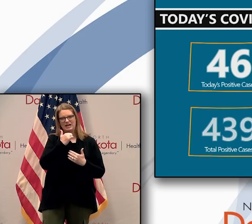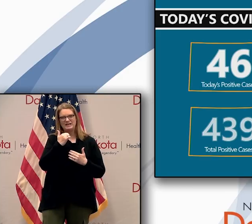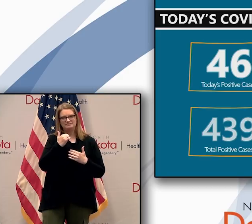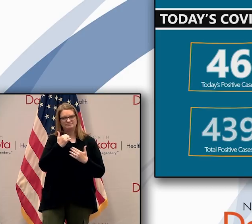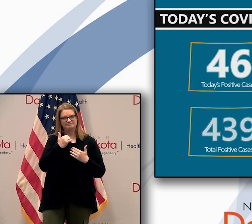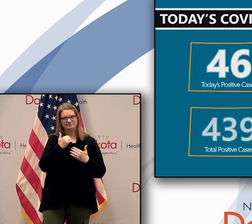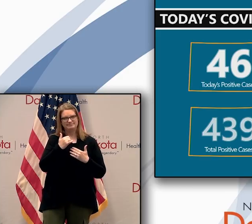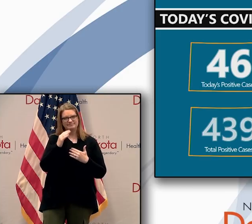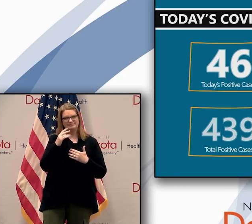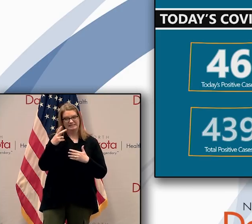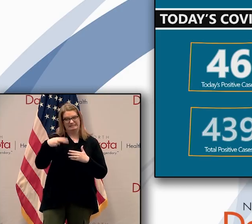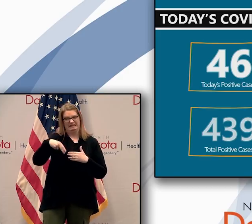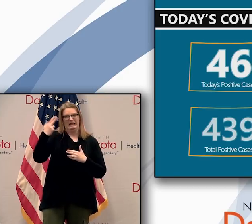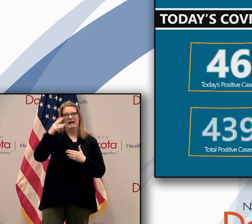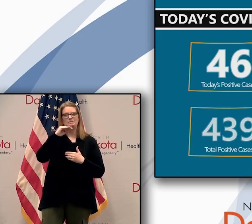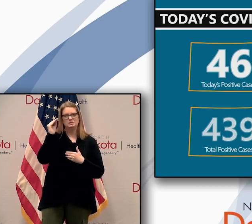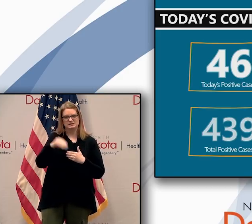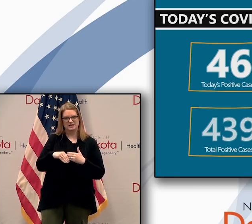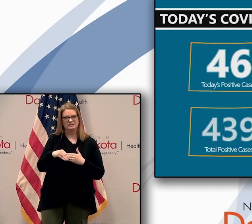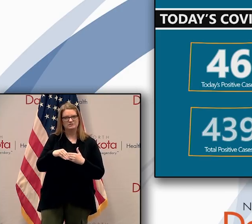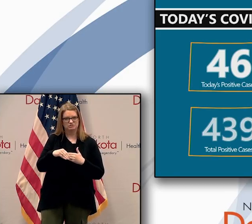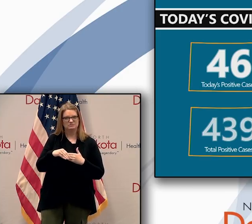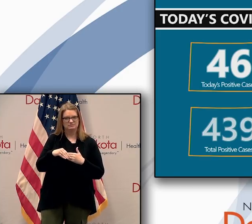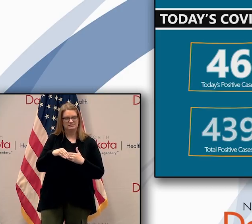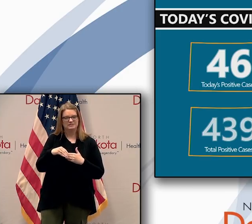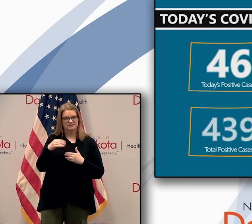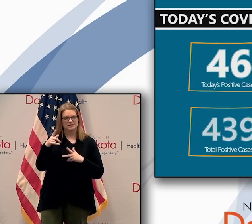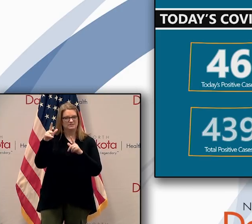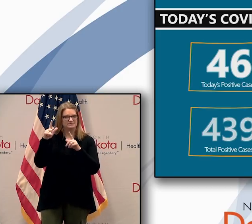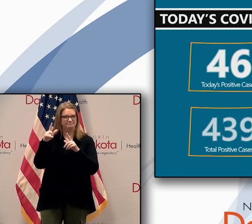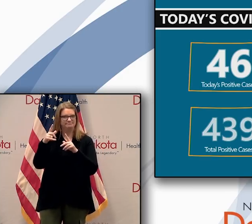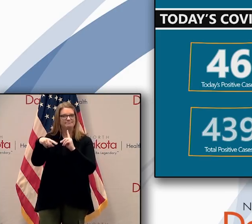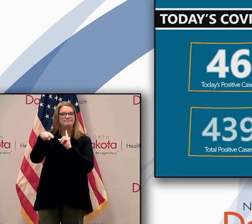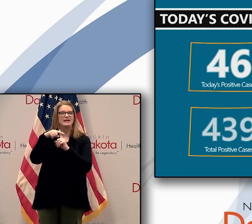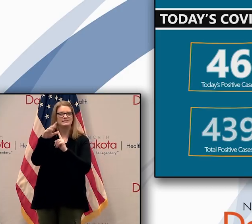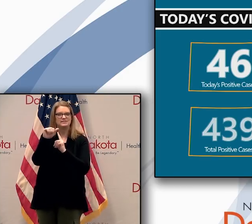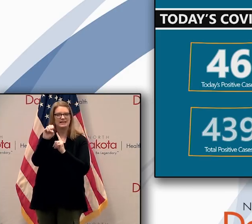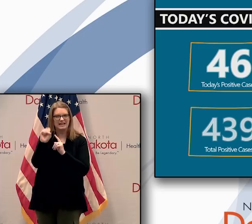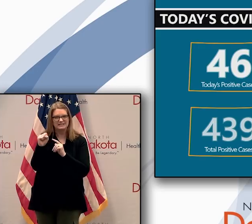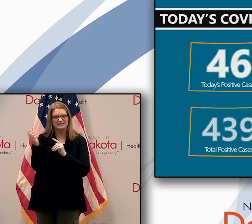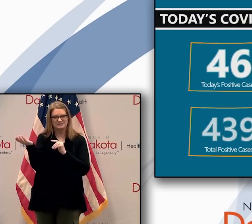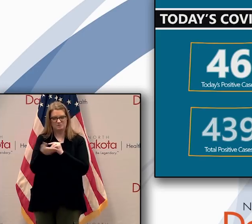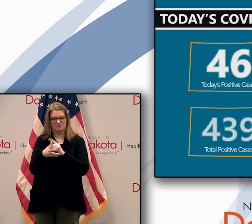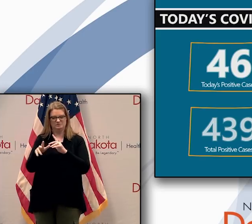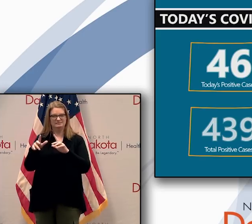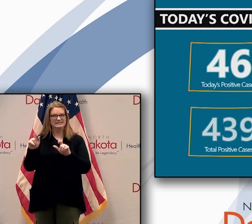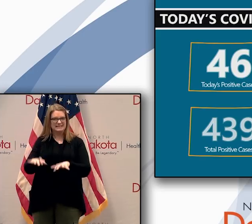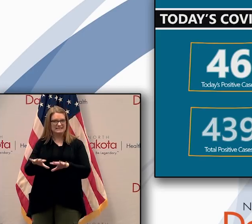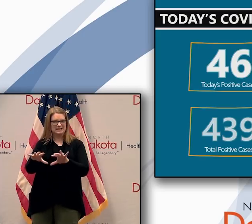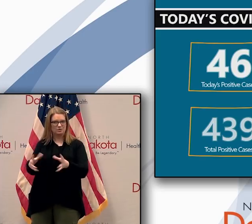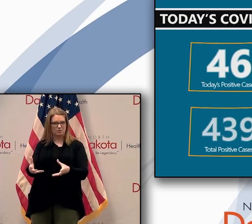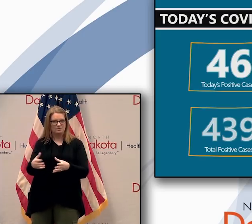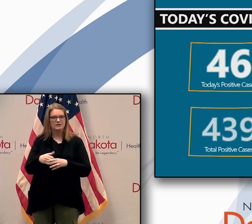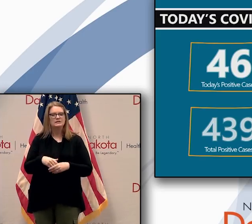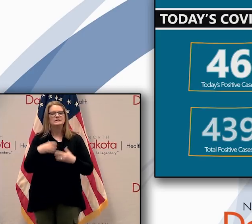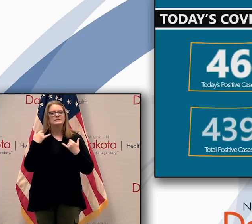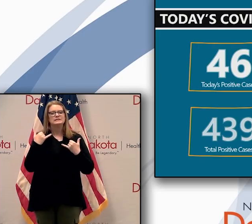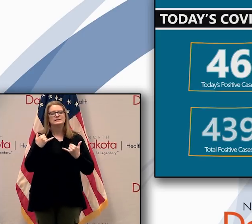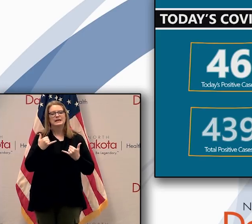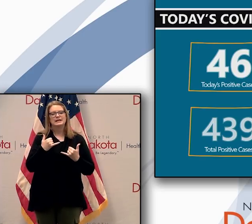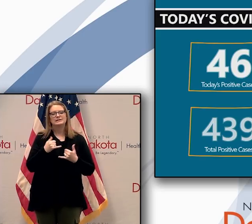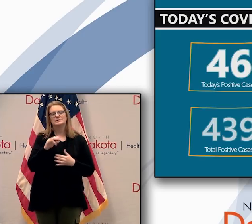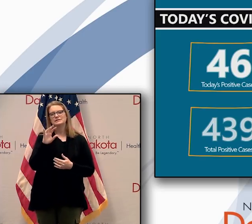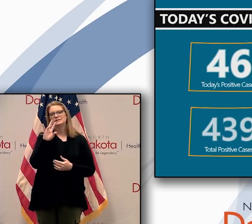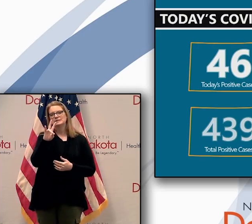largest percentage day increases. And this brings our confirmed rate for today